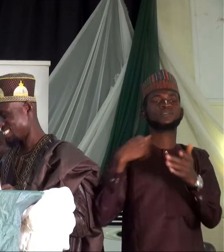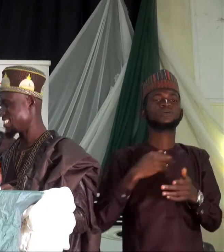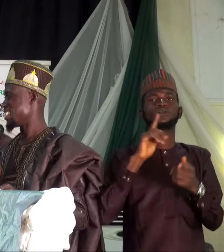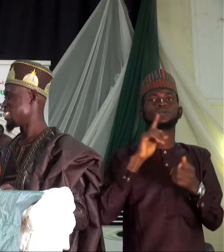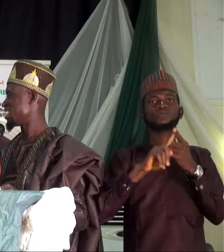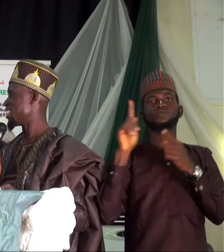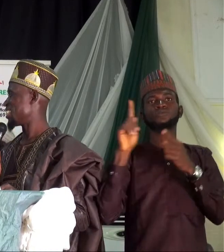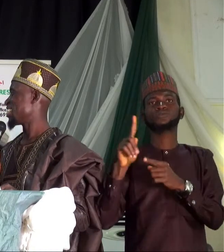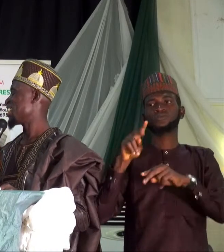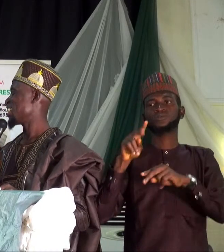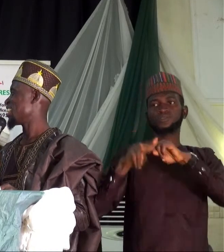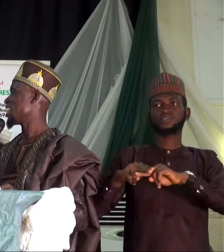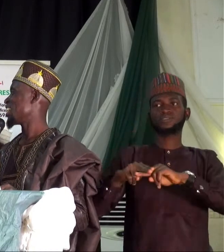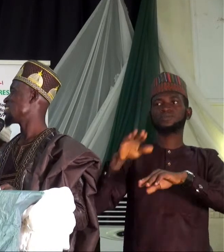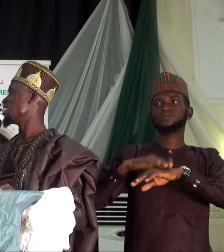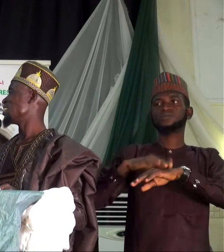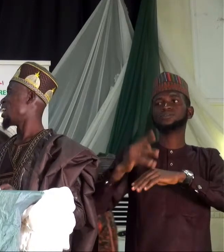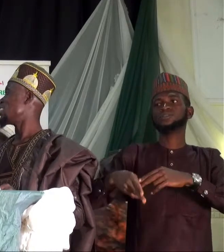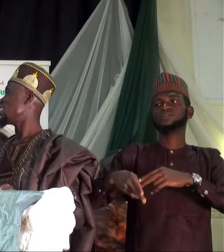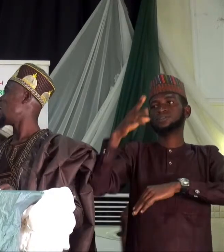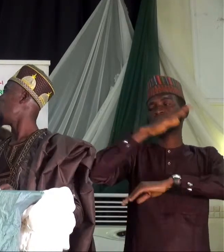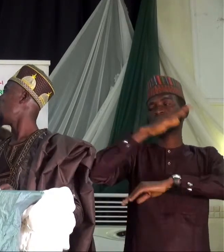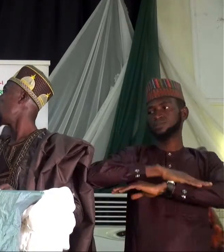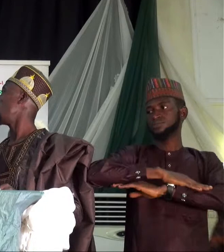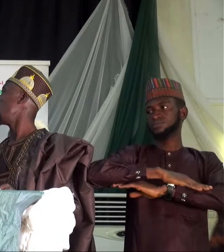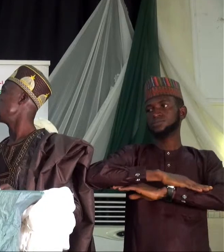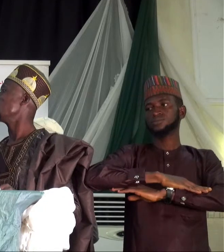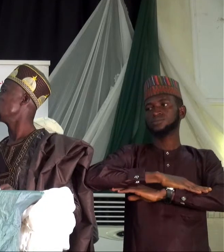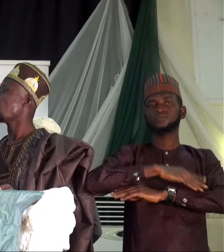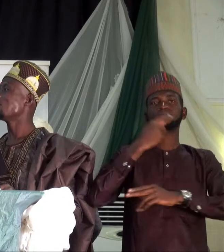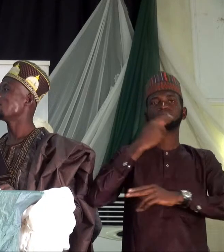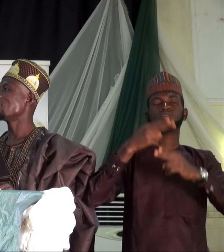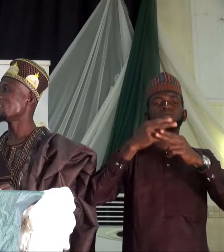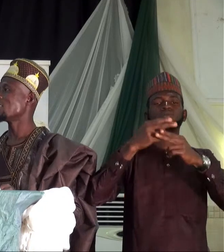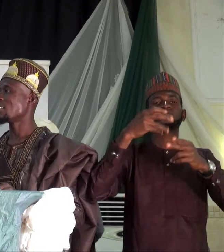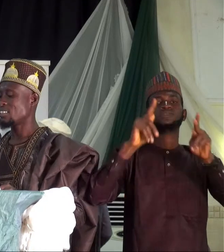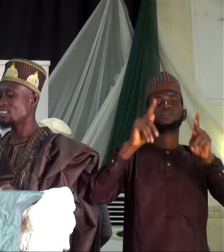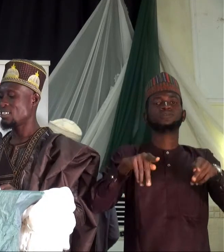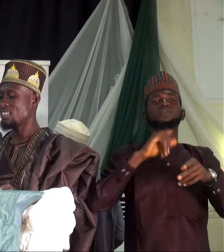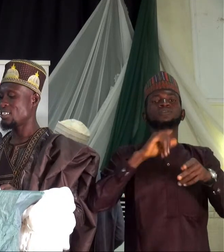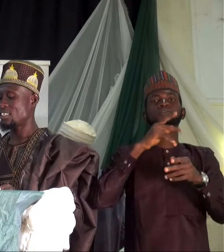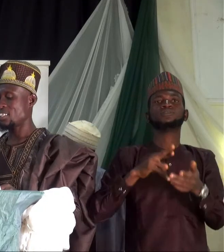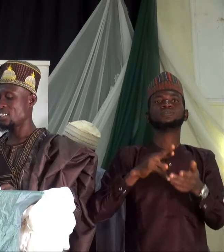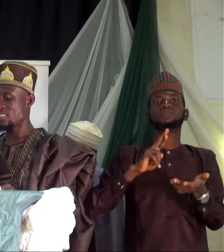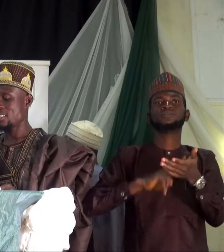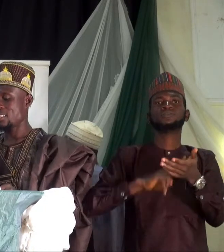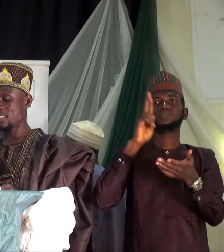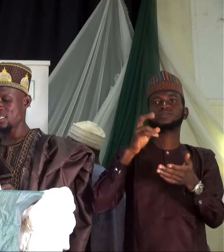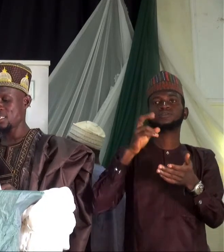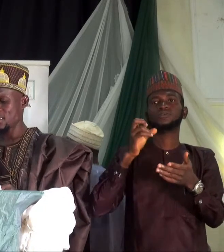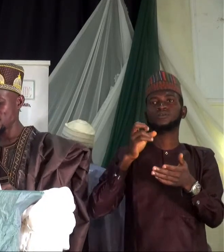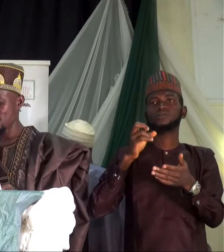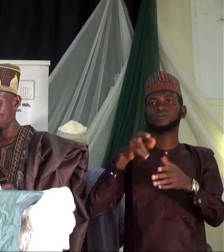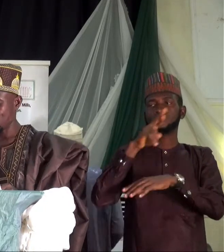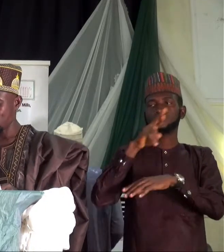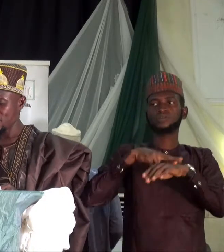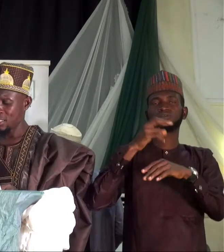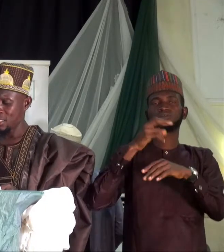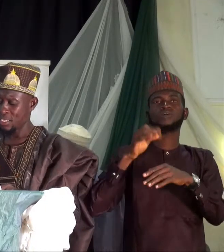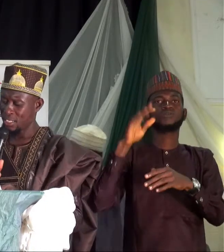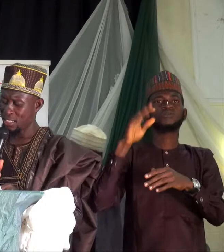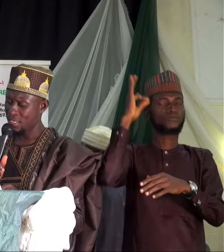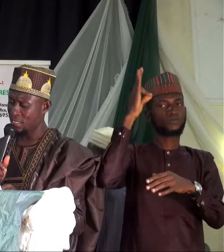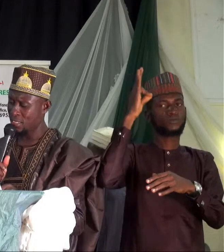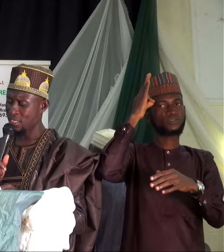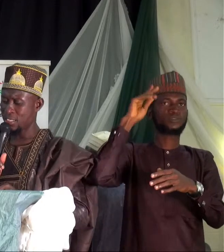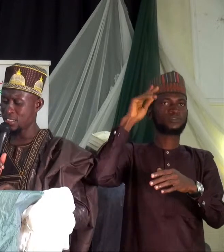front here today. It is no other person than the rector of Federal Polytechnic Ayede, a